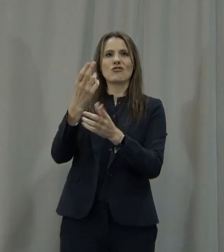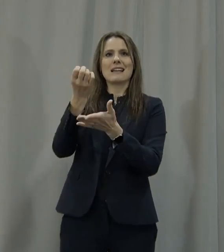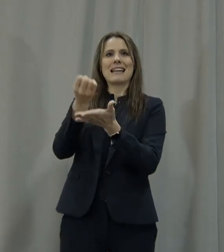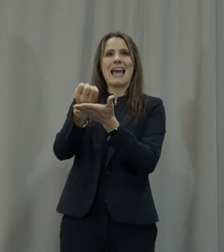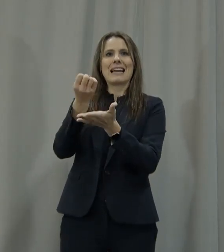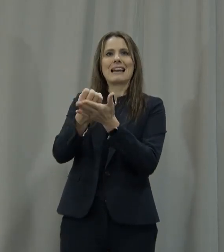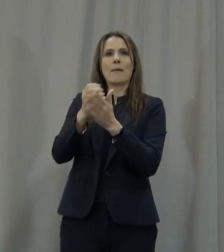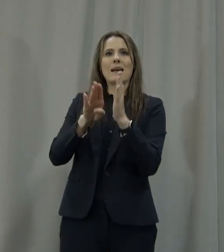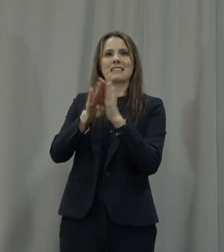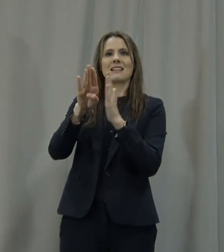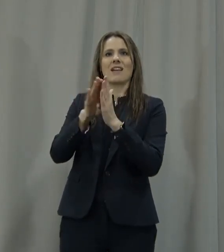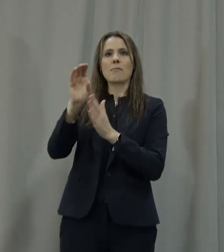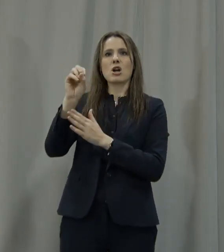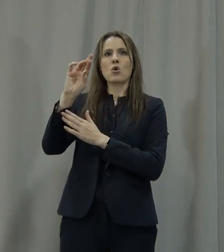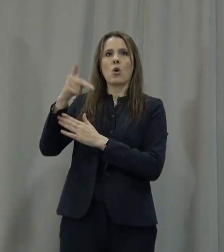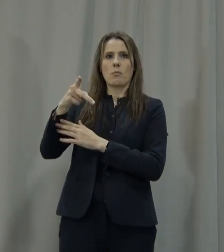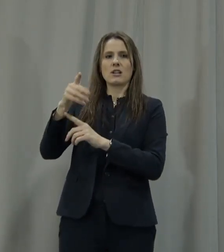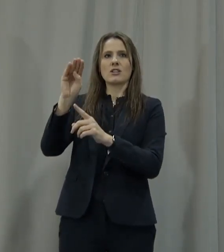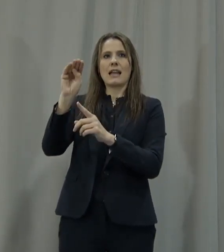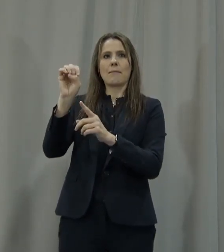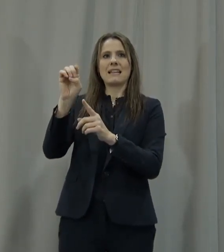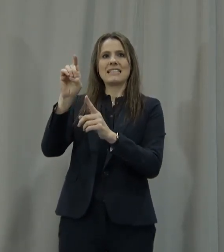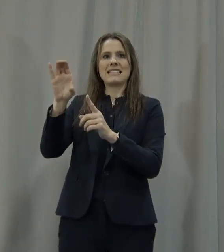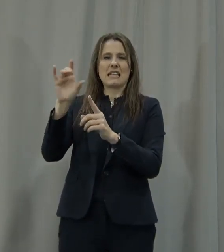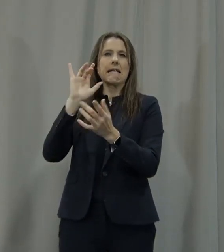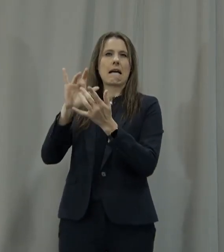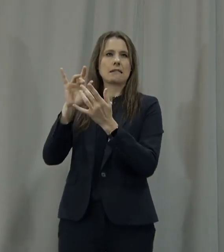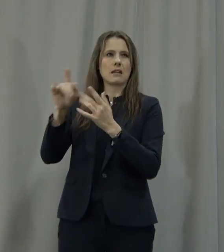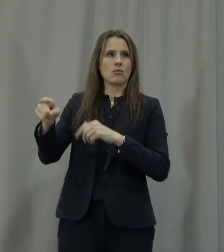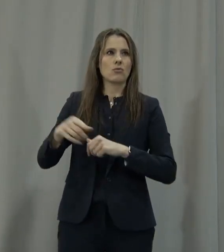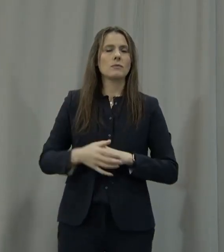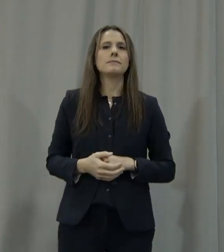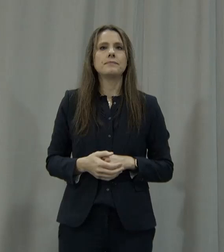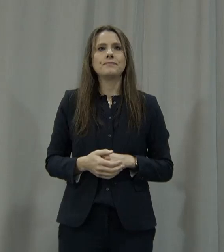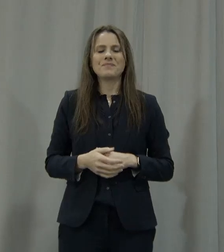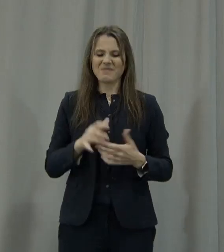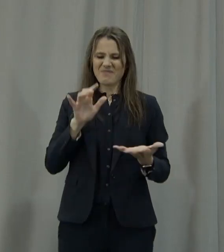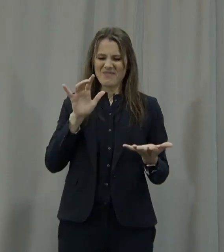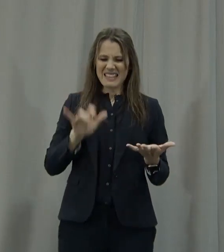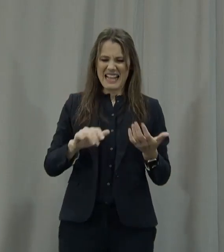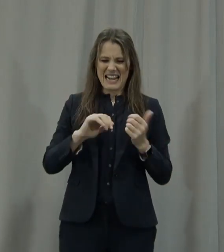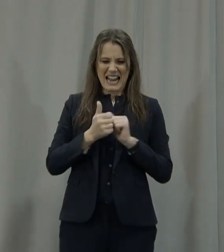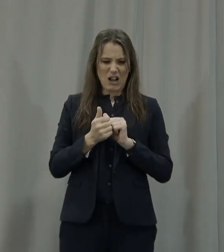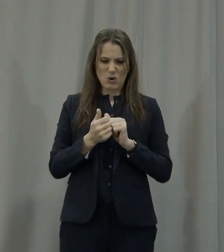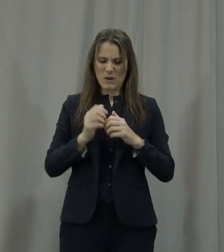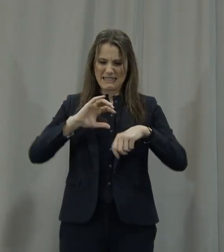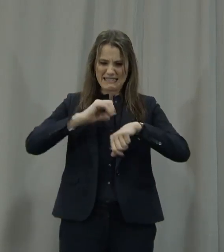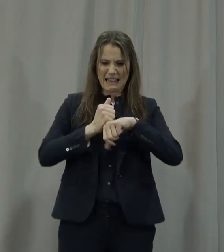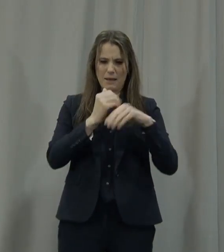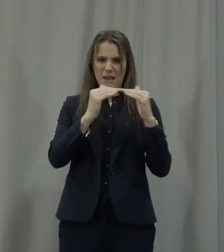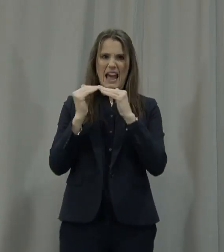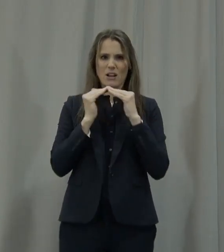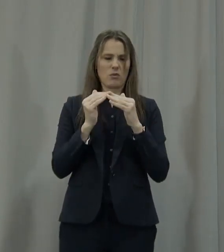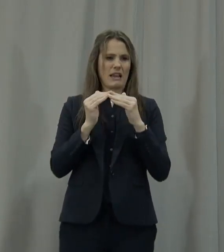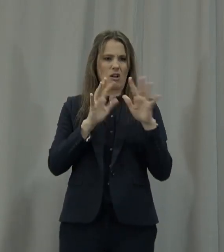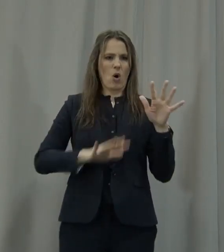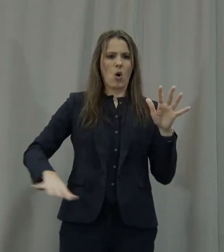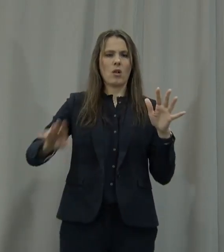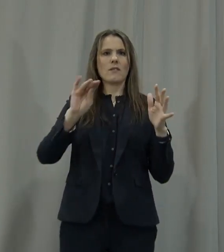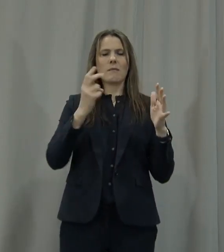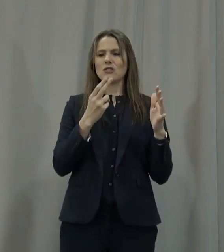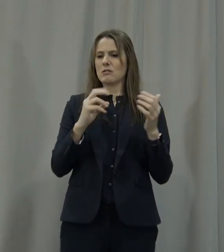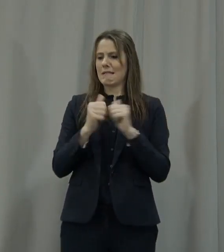way. And as part of discussion on operationalizing equity across the state and increasing